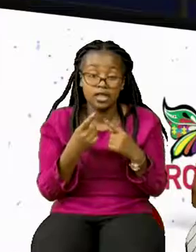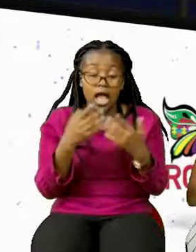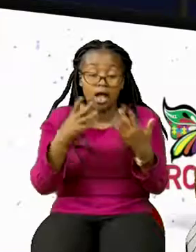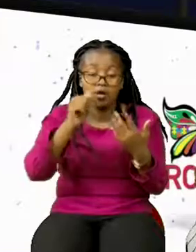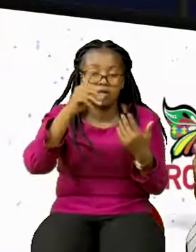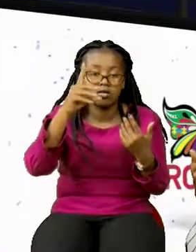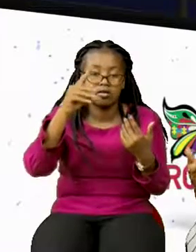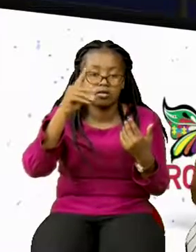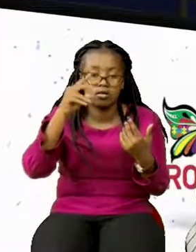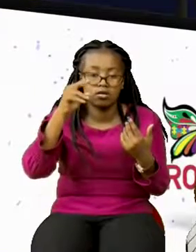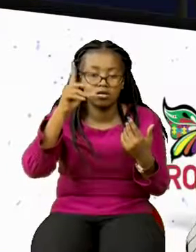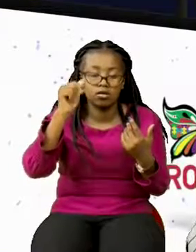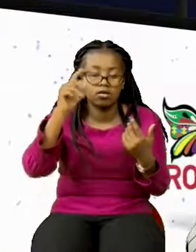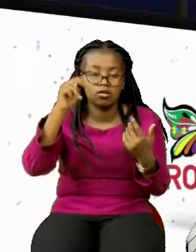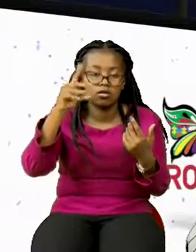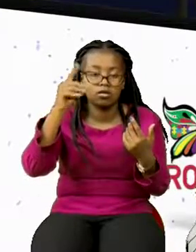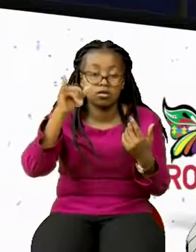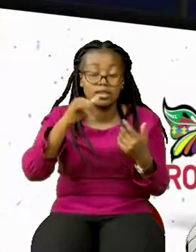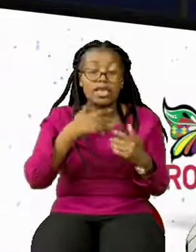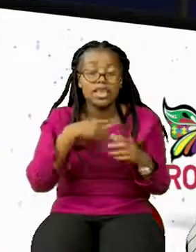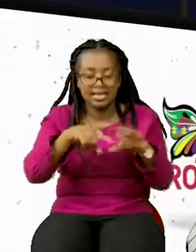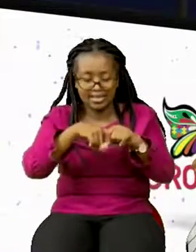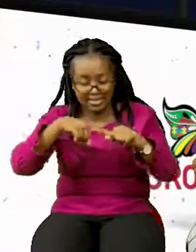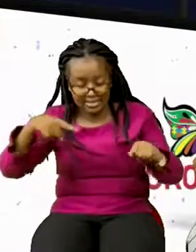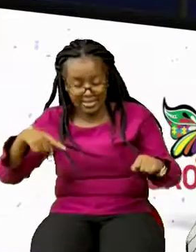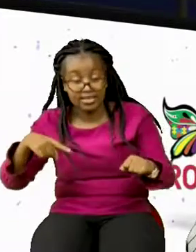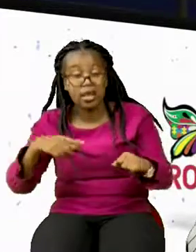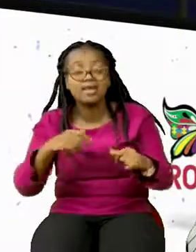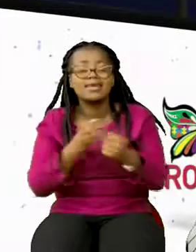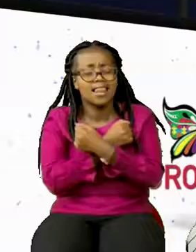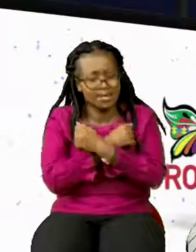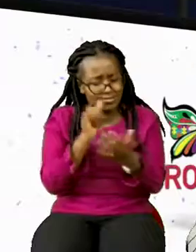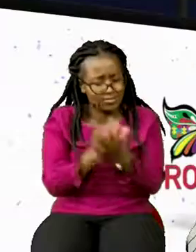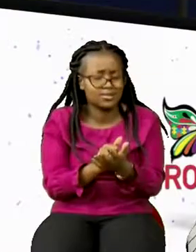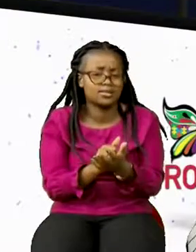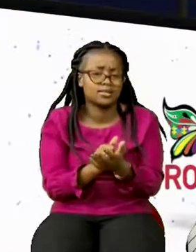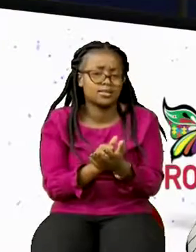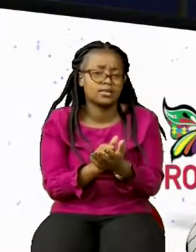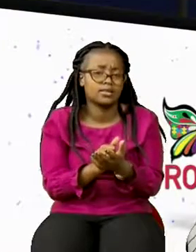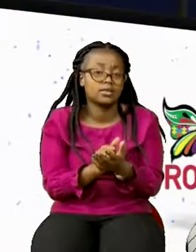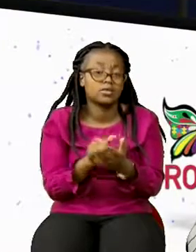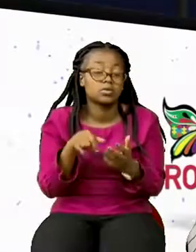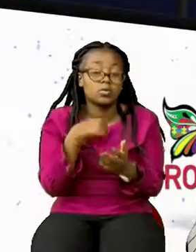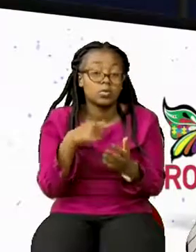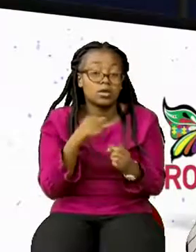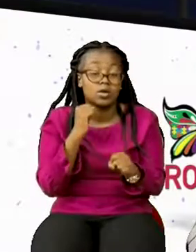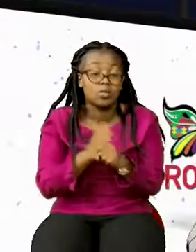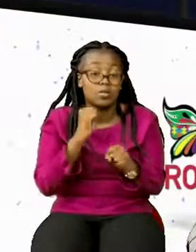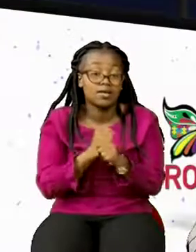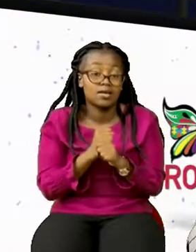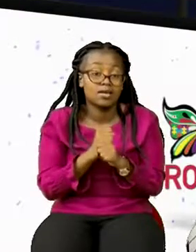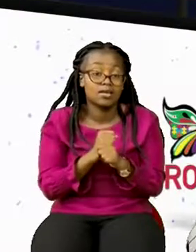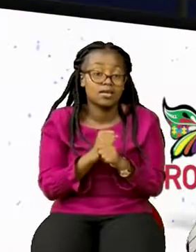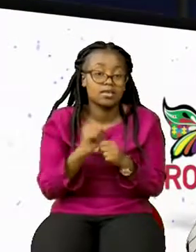Andrew likes the stick. It's a calming effect for him, but he's obsessed with it. It's like an obsession that we are working